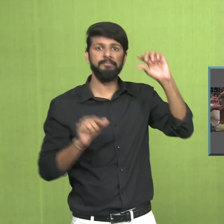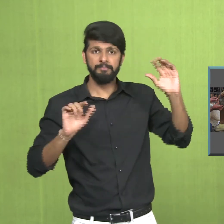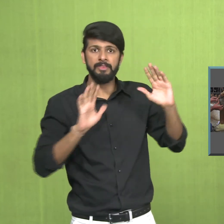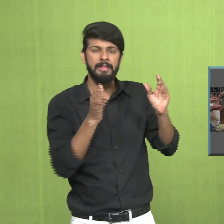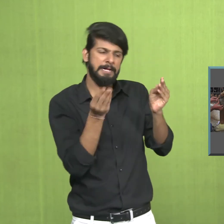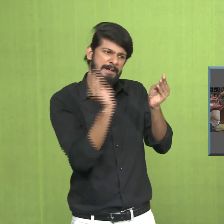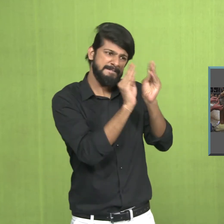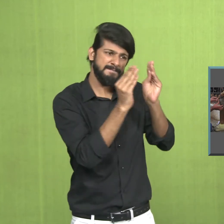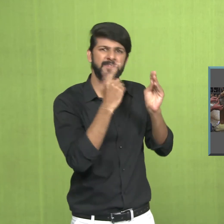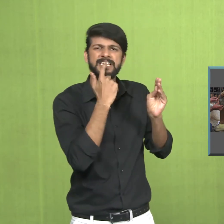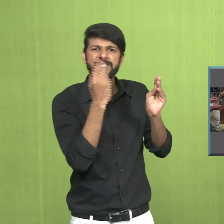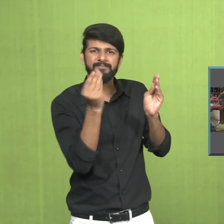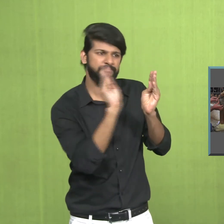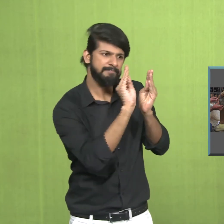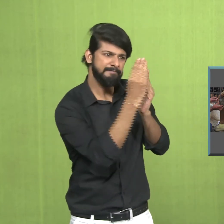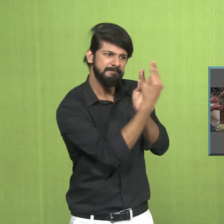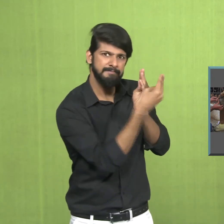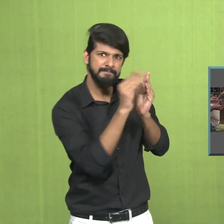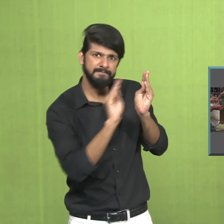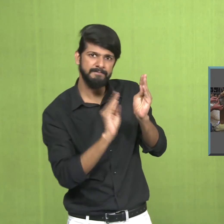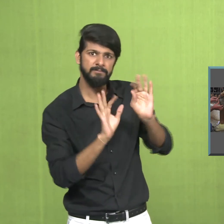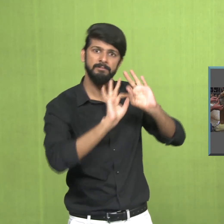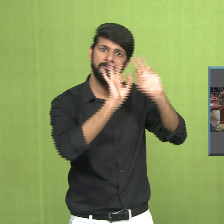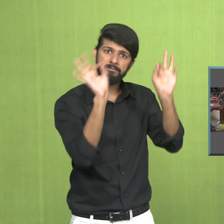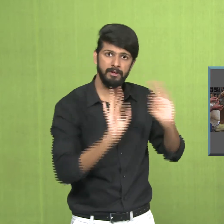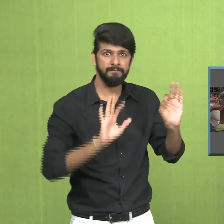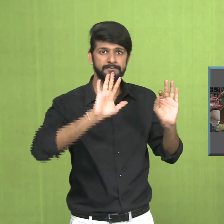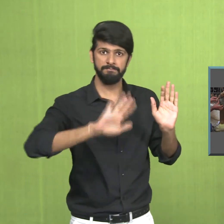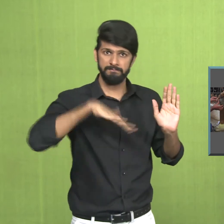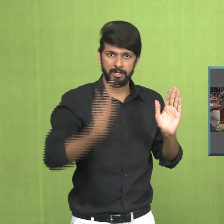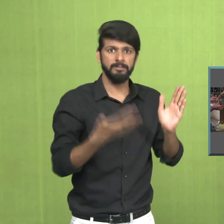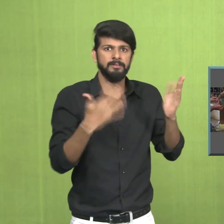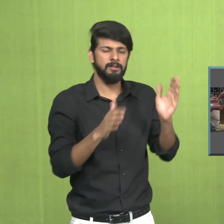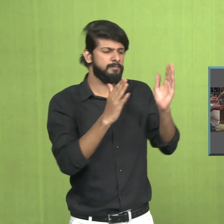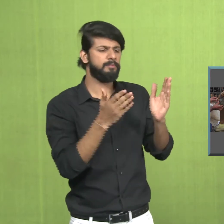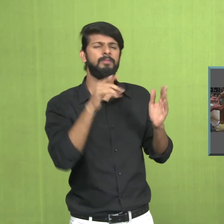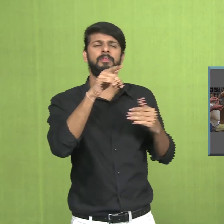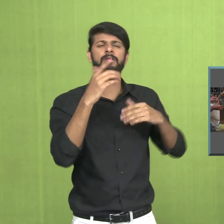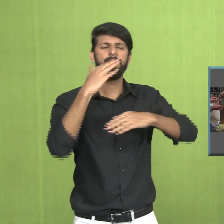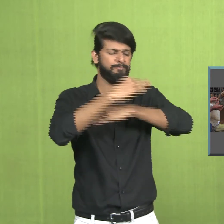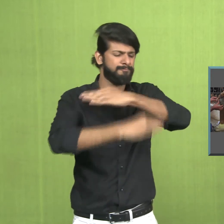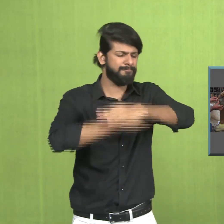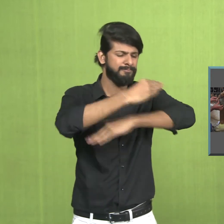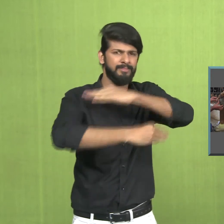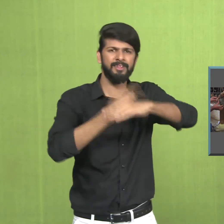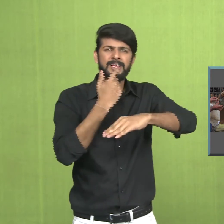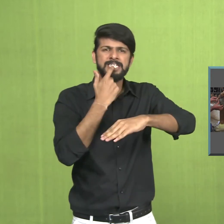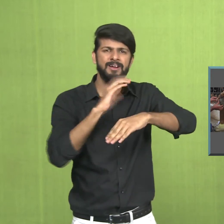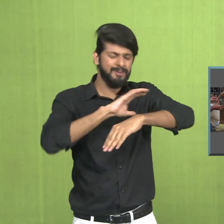What they also did was, to ensure that the dancing girl figure made of wax didn't fall, they would give it some kind of a support, and this